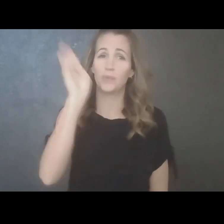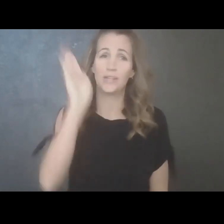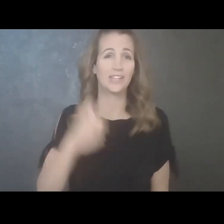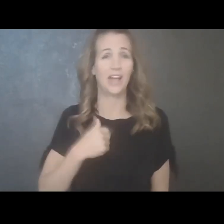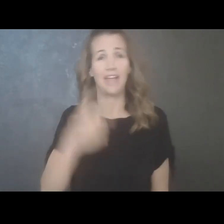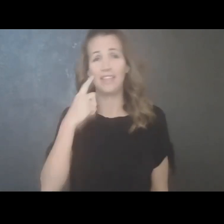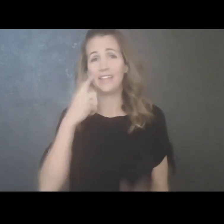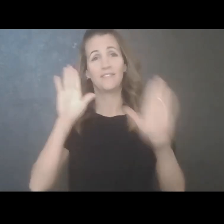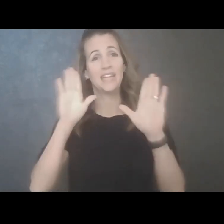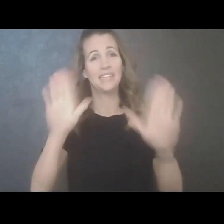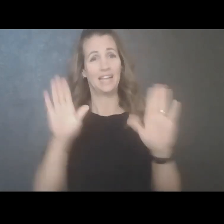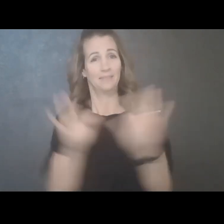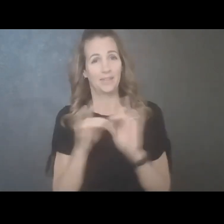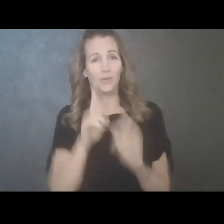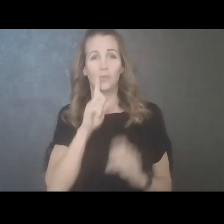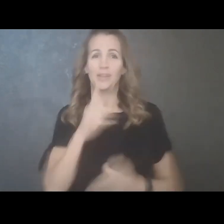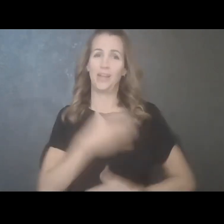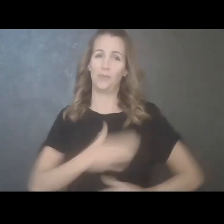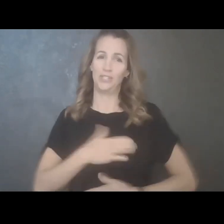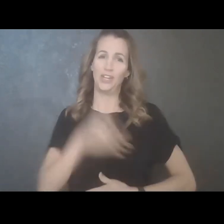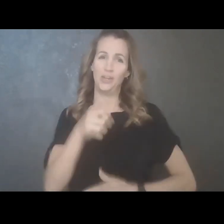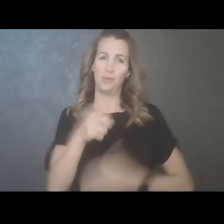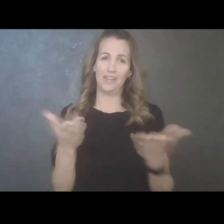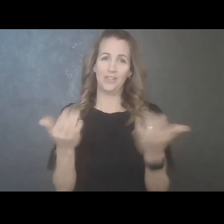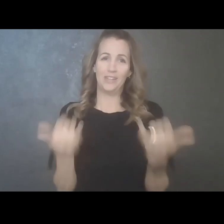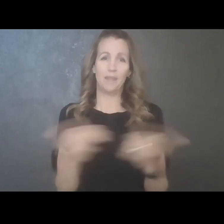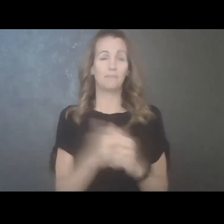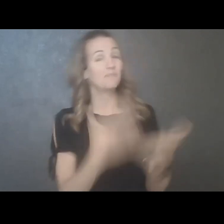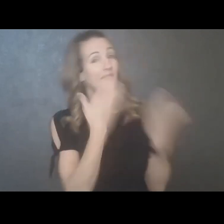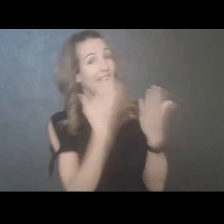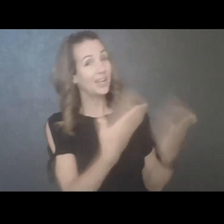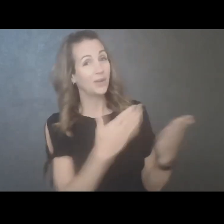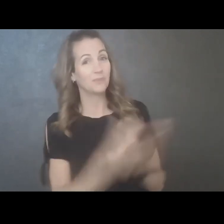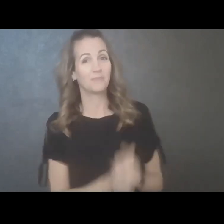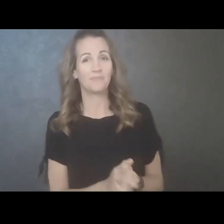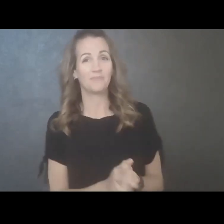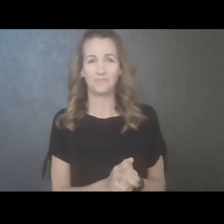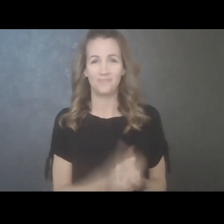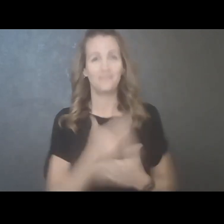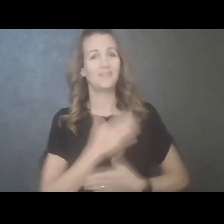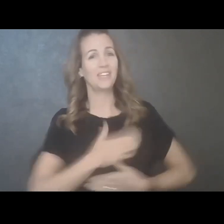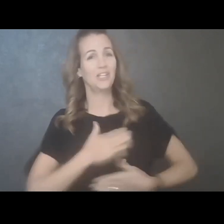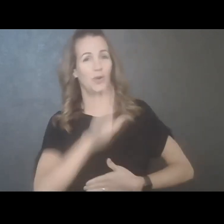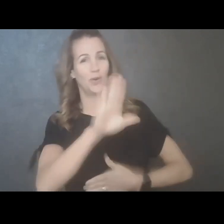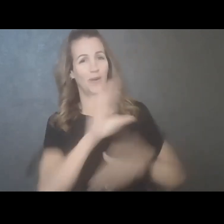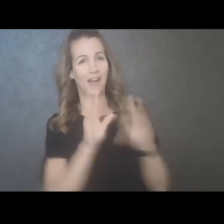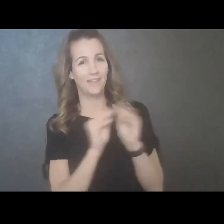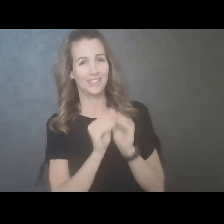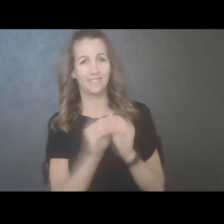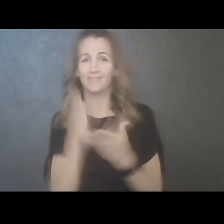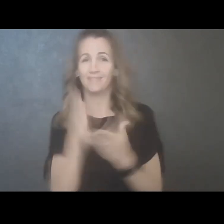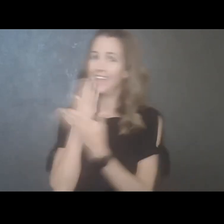message, and we really appreciate you being with us today. Thank you, guys. Enjoy the rest of the conference. Thank you.